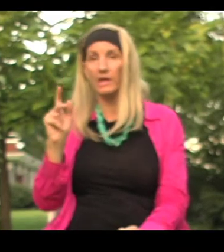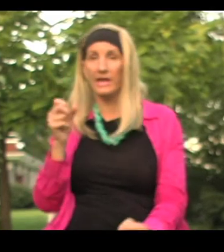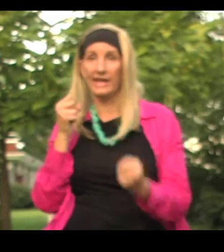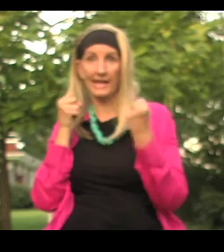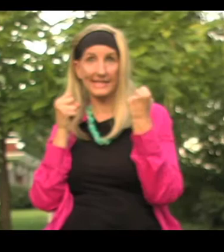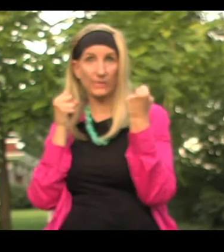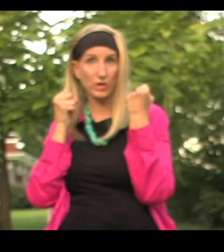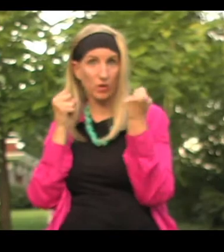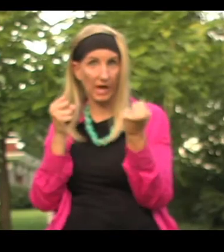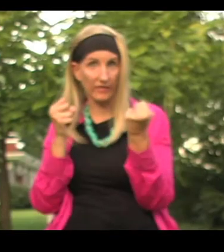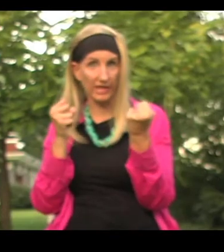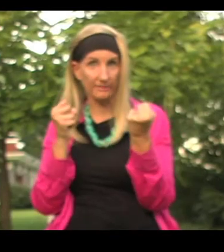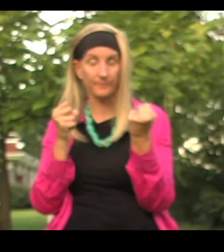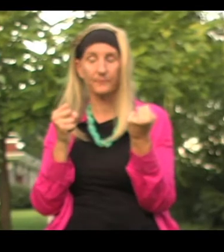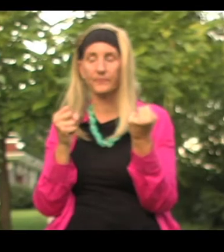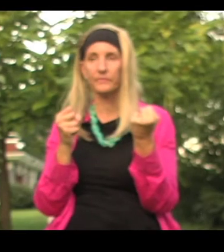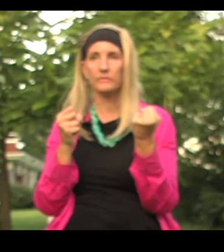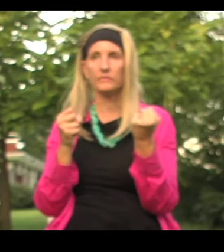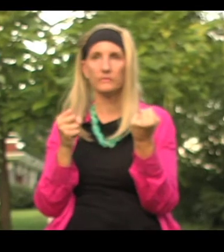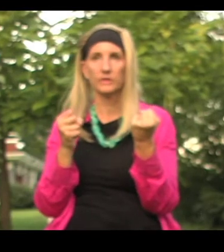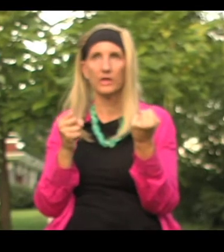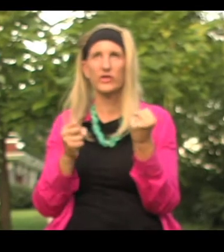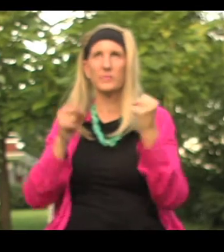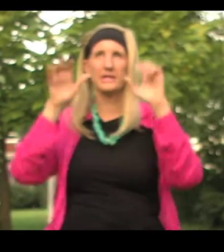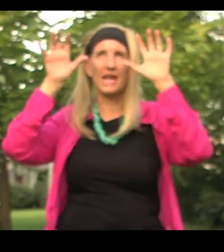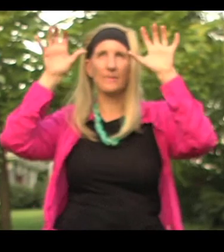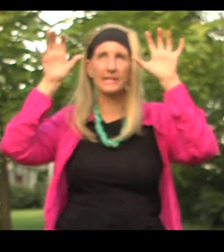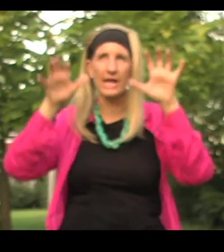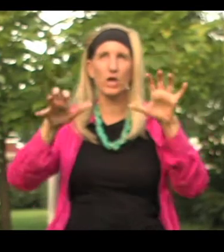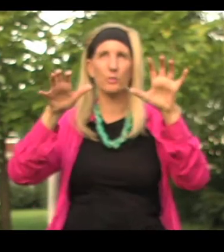And as I was driving, there became a terrible